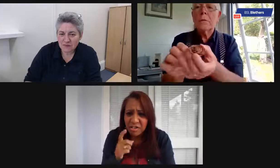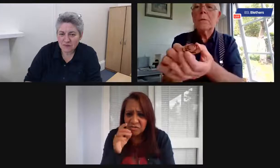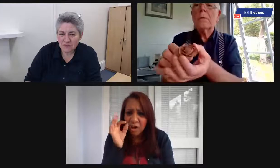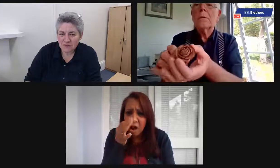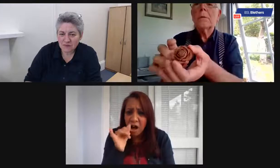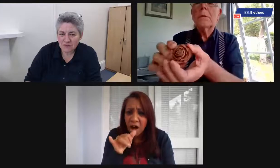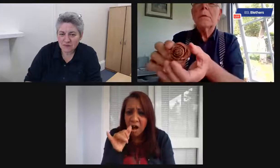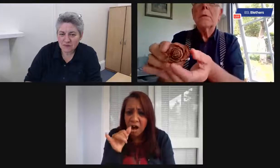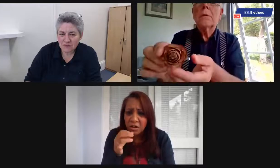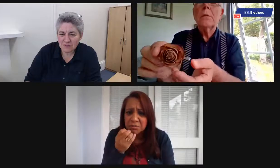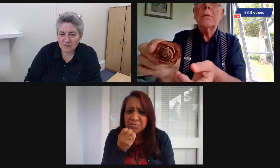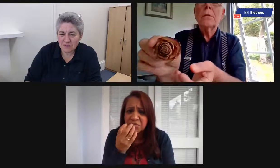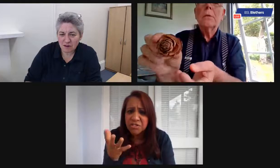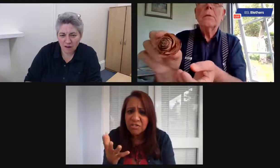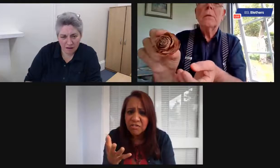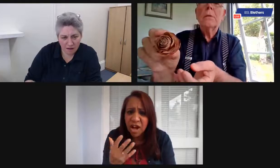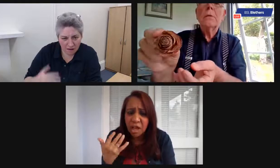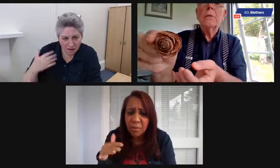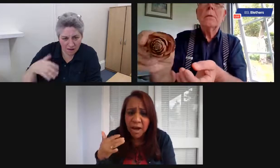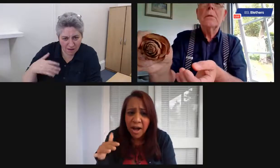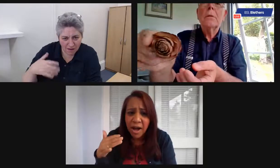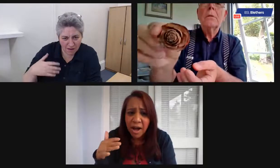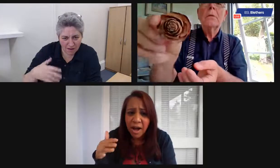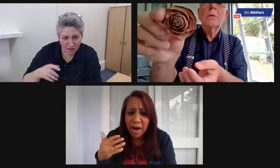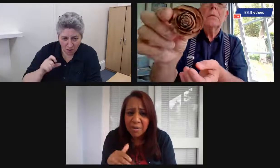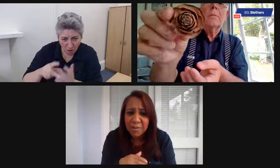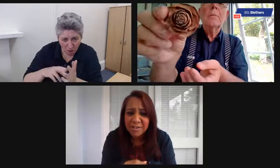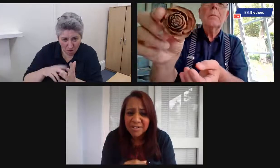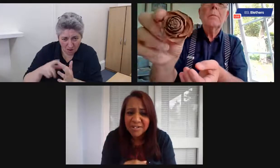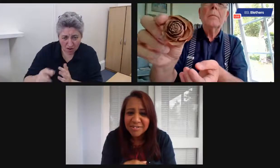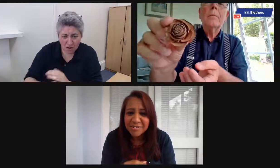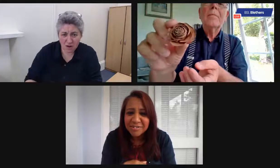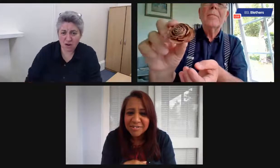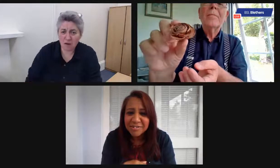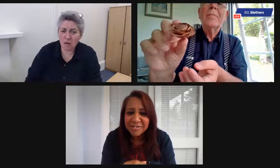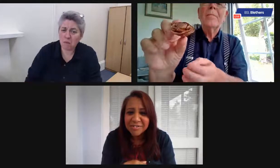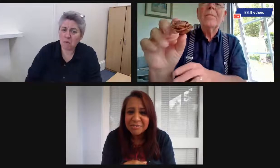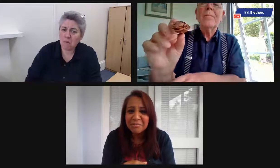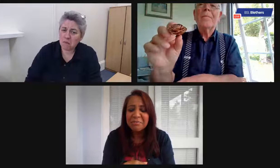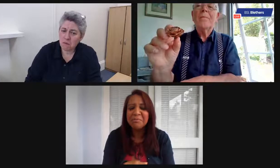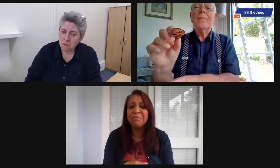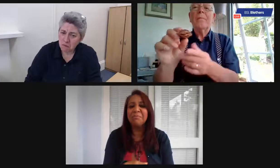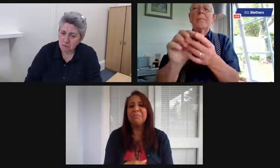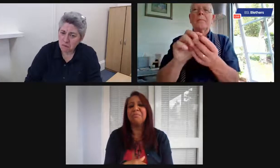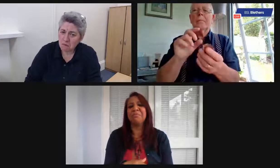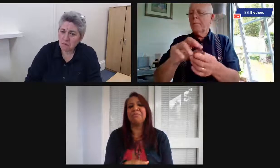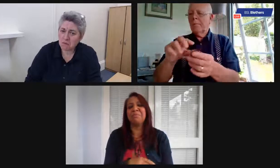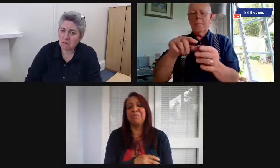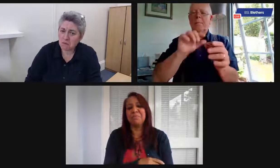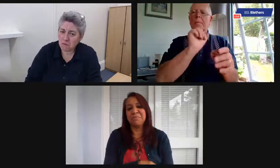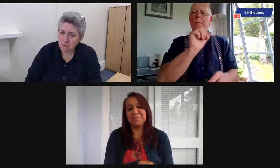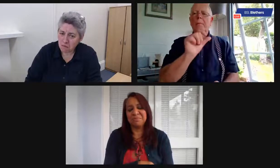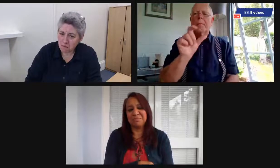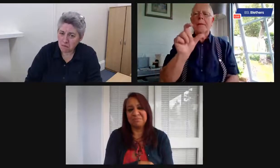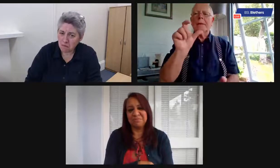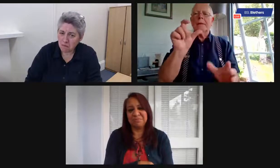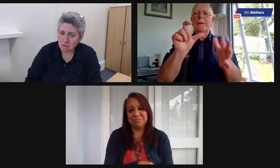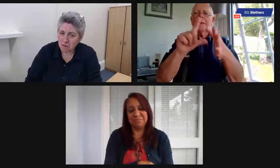This looks like a rose, doesn't It it? does look like a rose. Wow, and that's a cone.